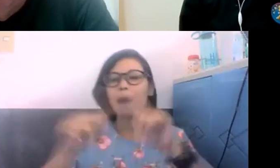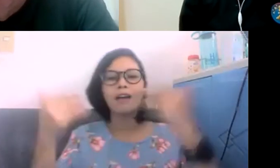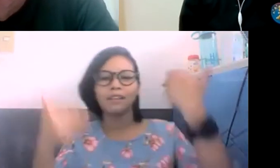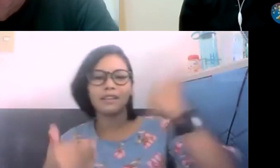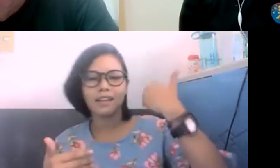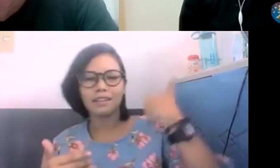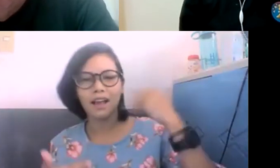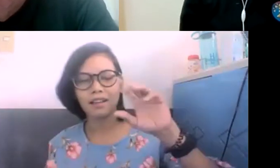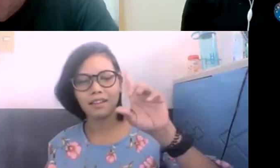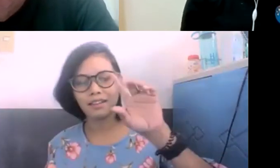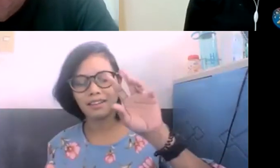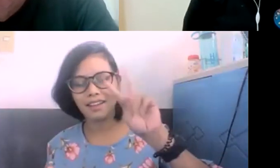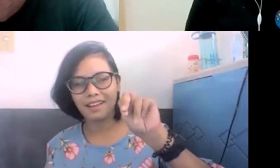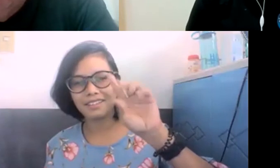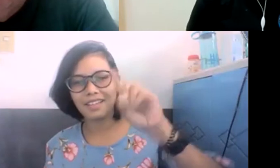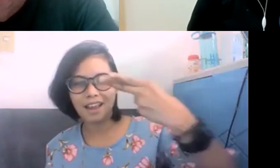All right.